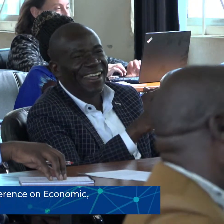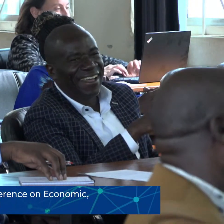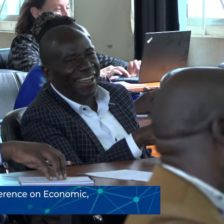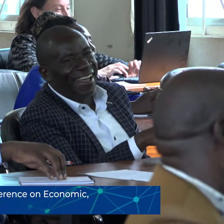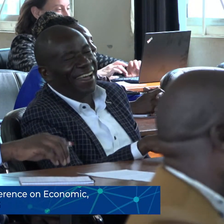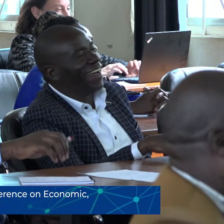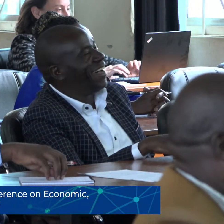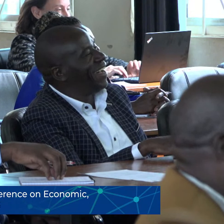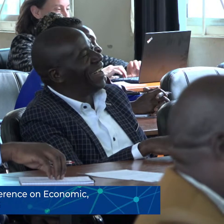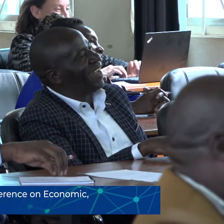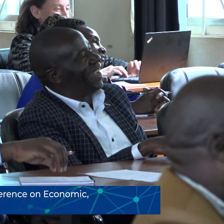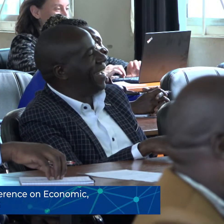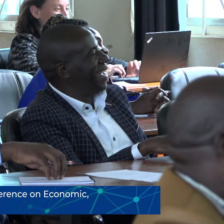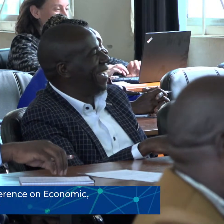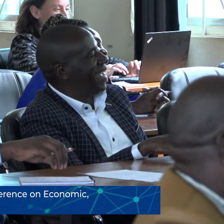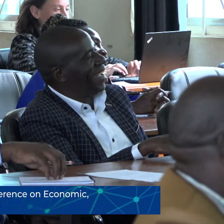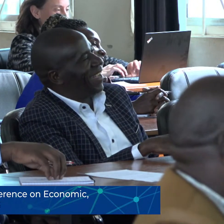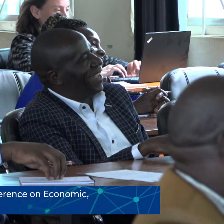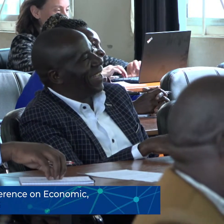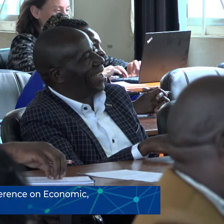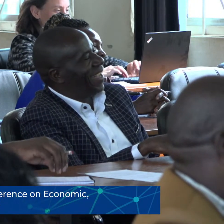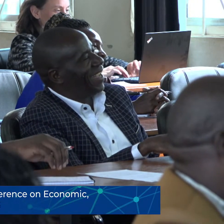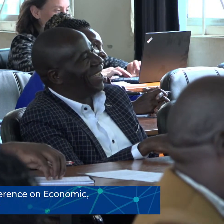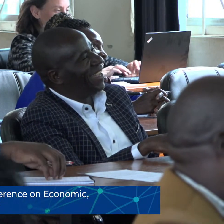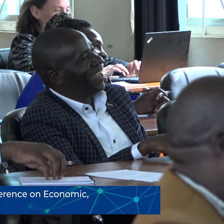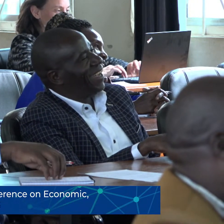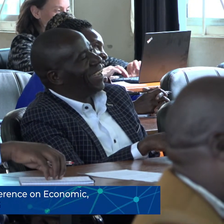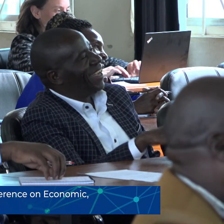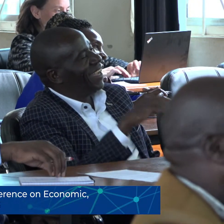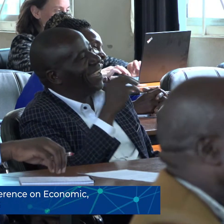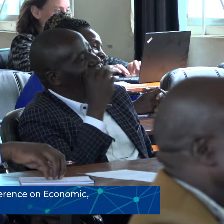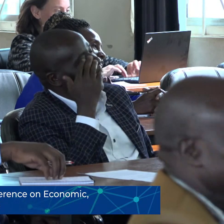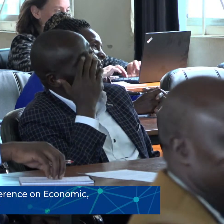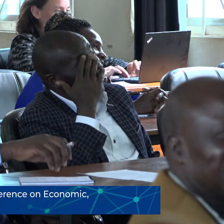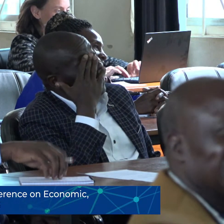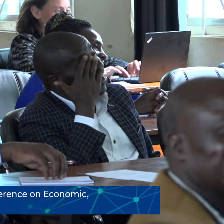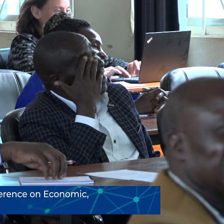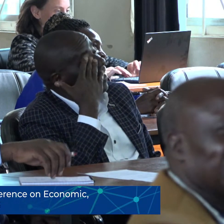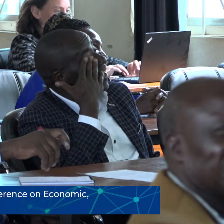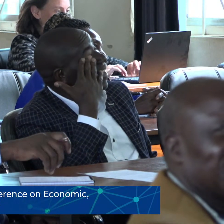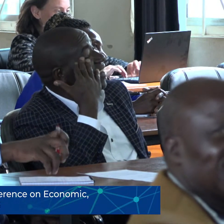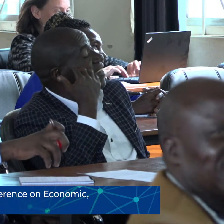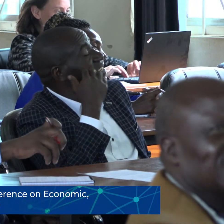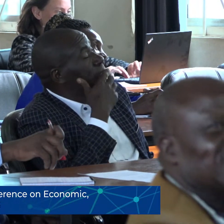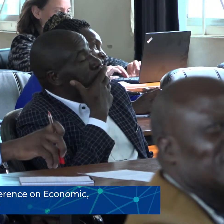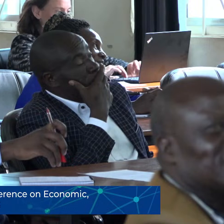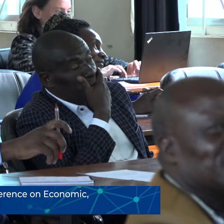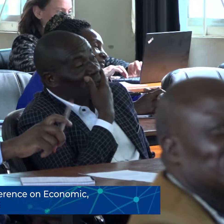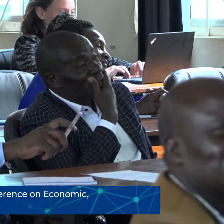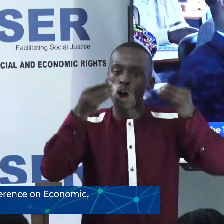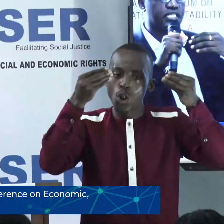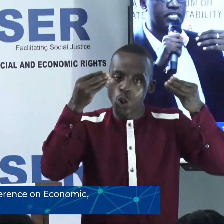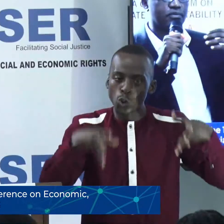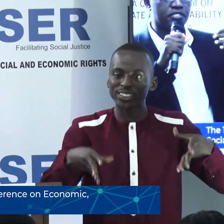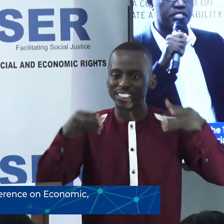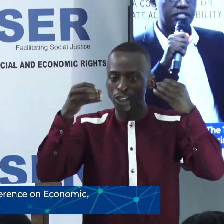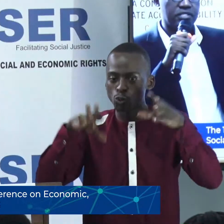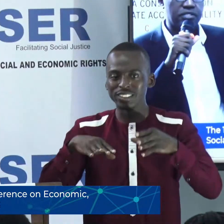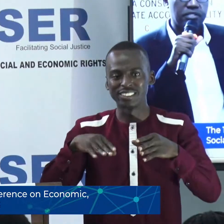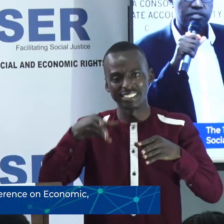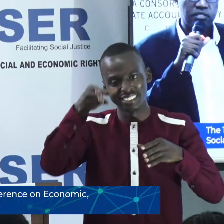Probably I may convince you to change your mind. So, if we started by losing our